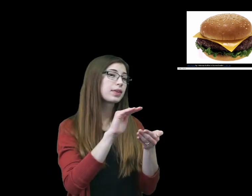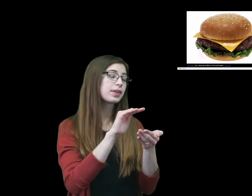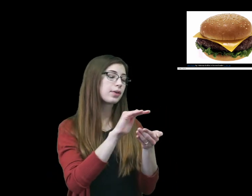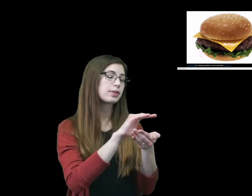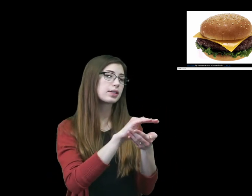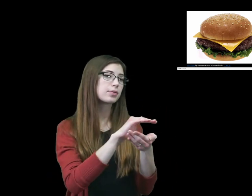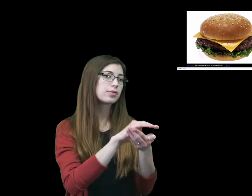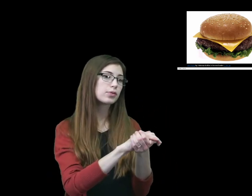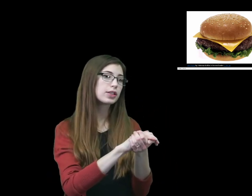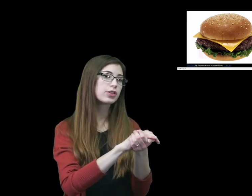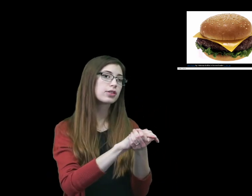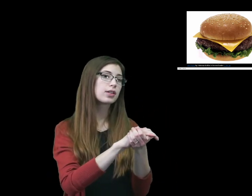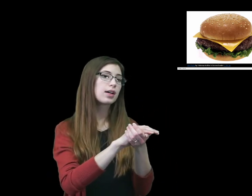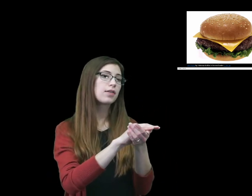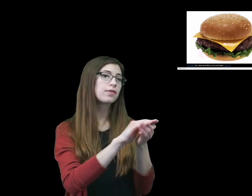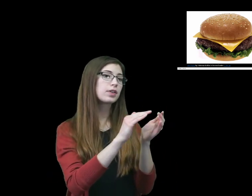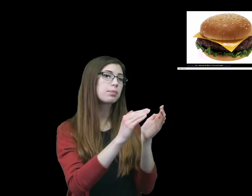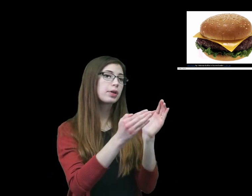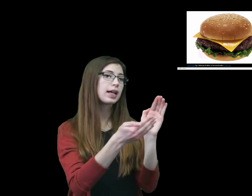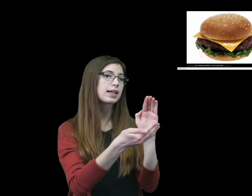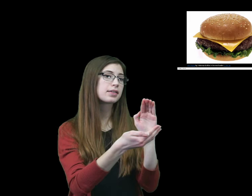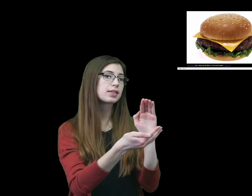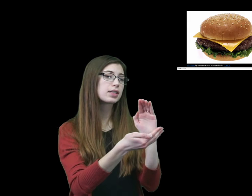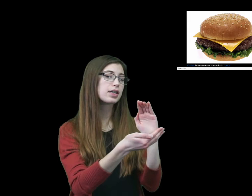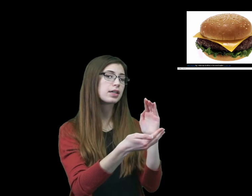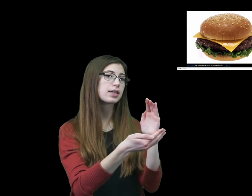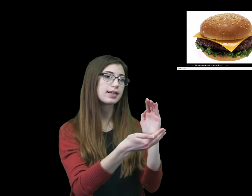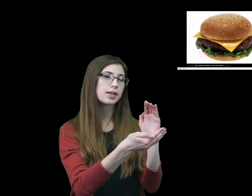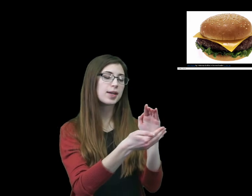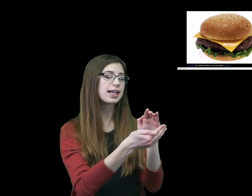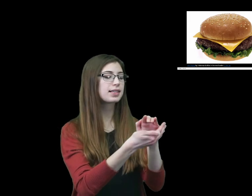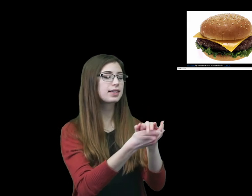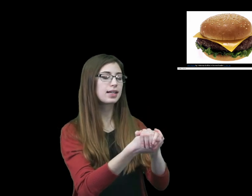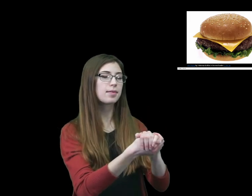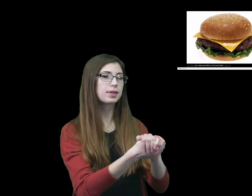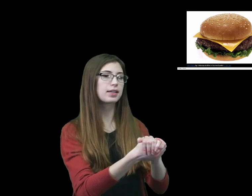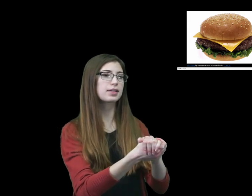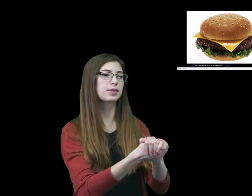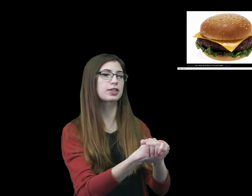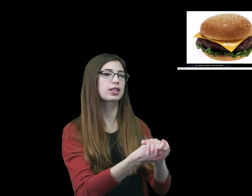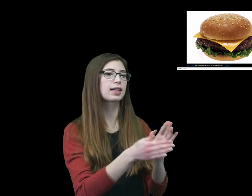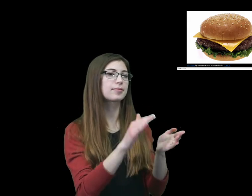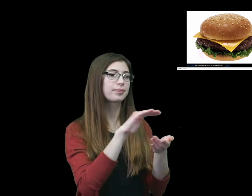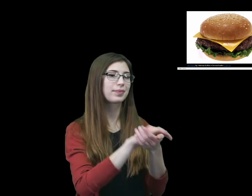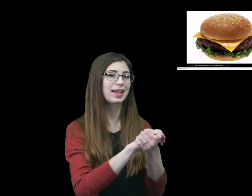You're going to squish, flip your hands so your non-dominant hand is on the top, and squish again.